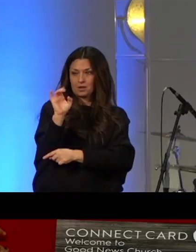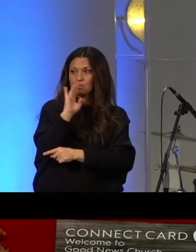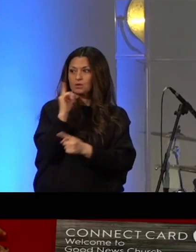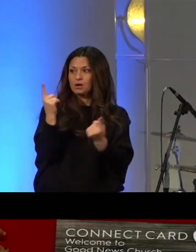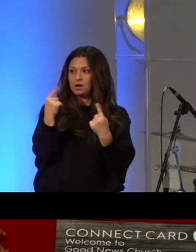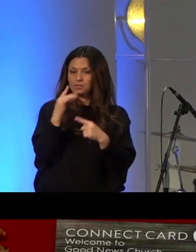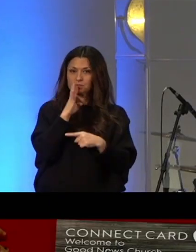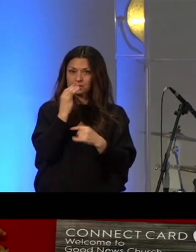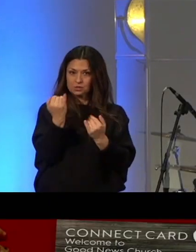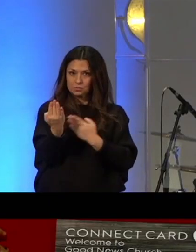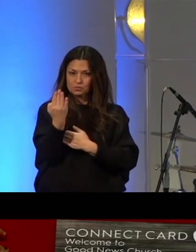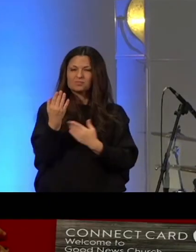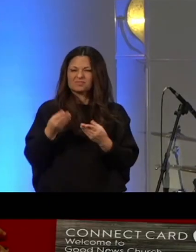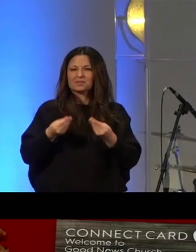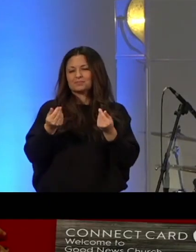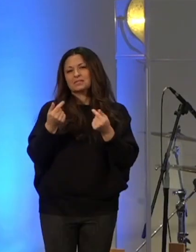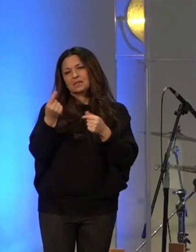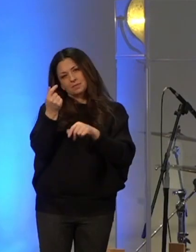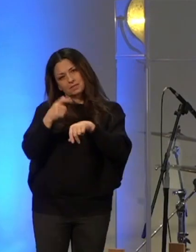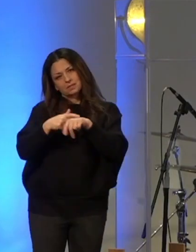Let us spend a little bit of time in prayer.